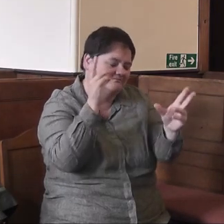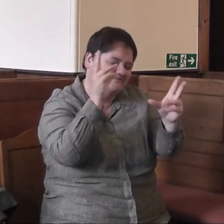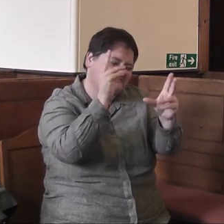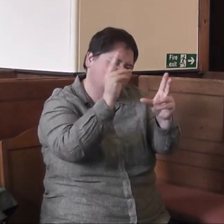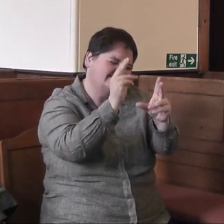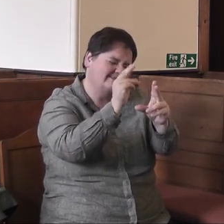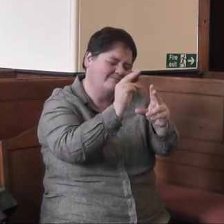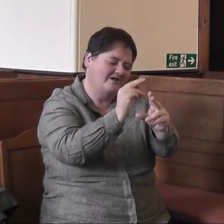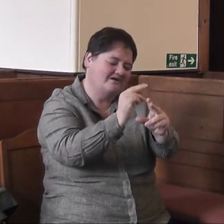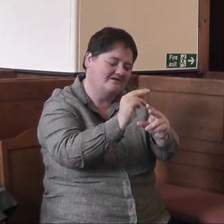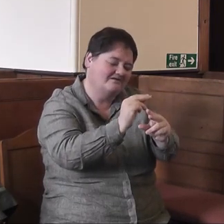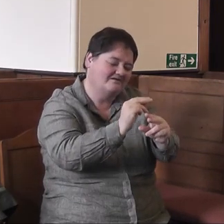So sleeping